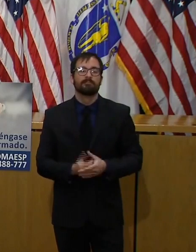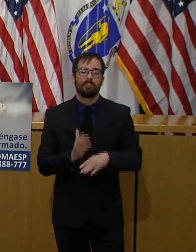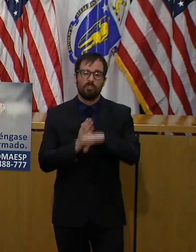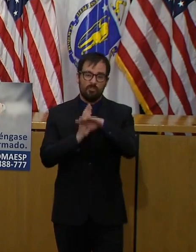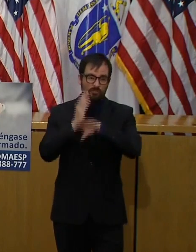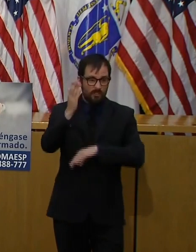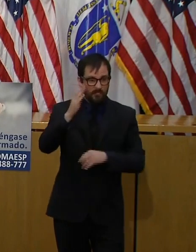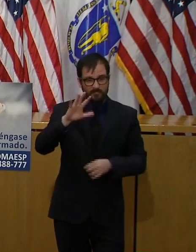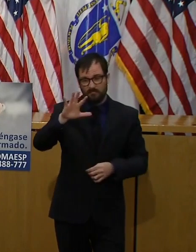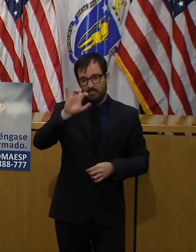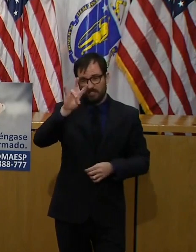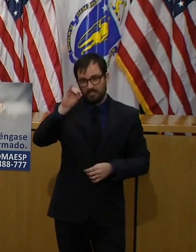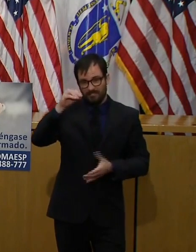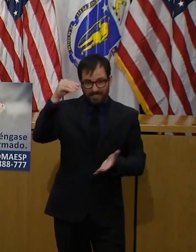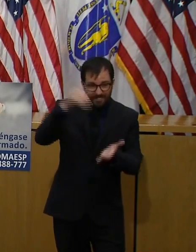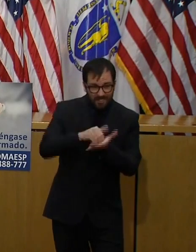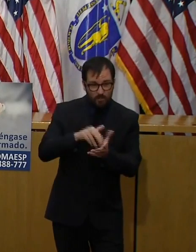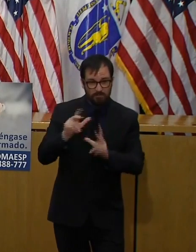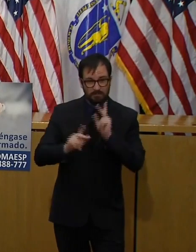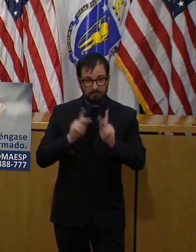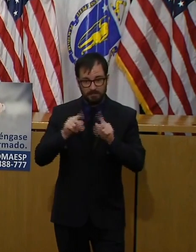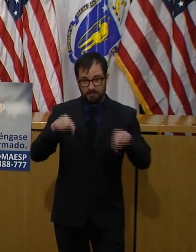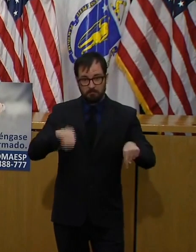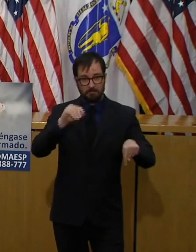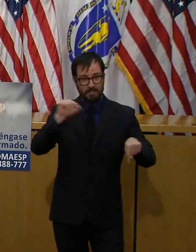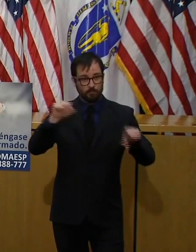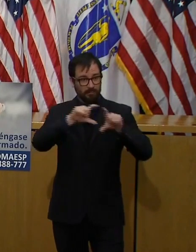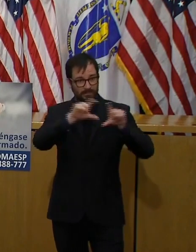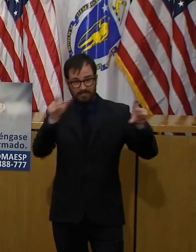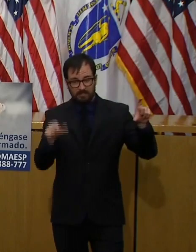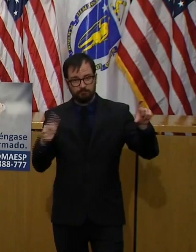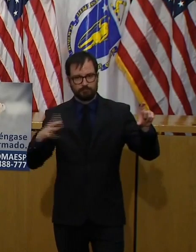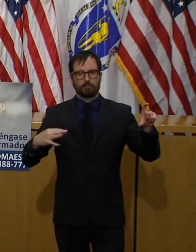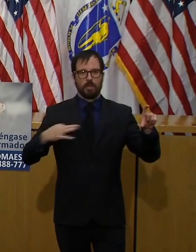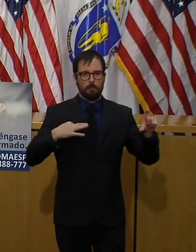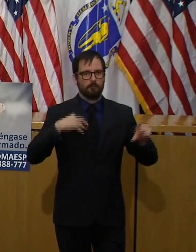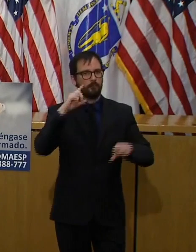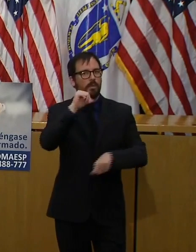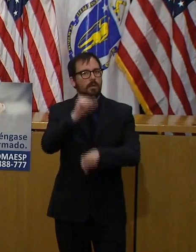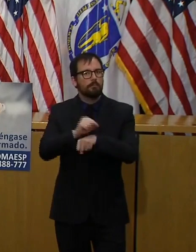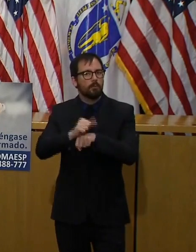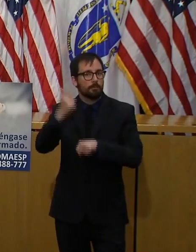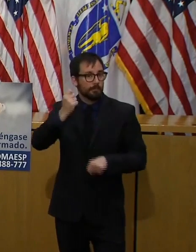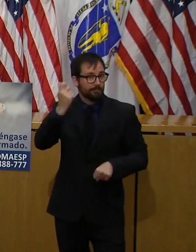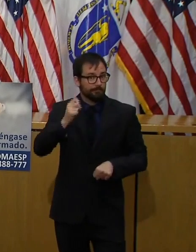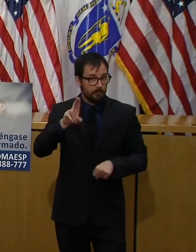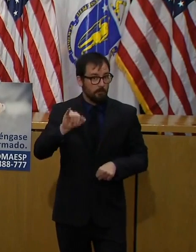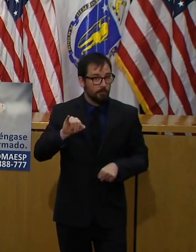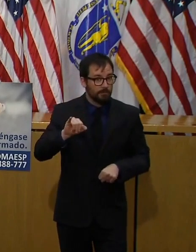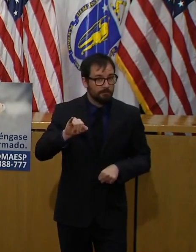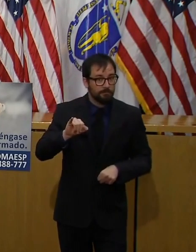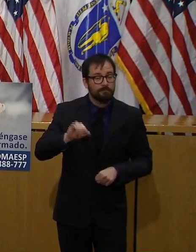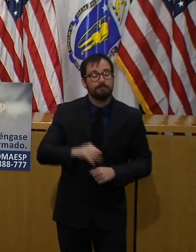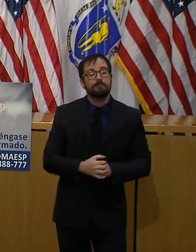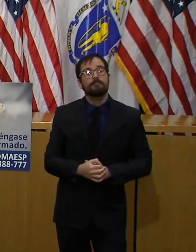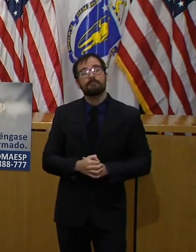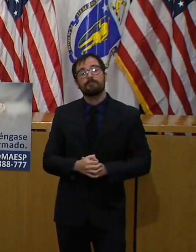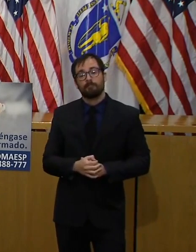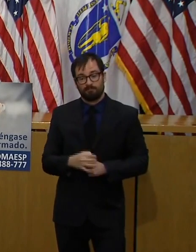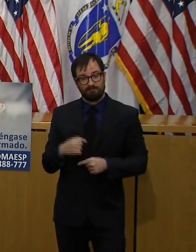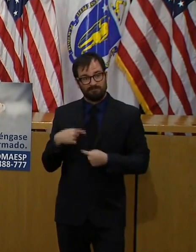for unemployment since March 15th. That means approximately 100,000 people applied for unemployment benefits in the last